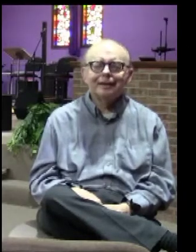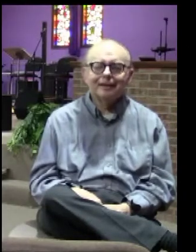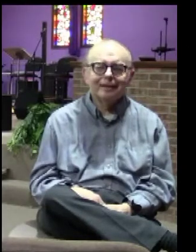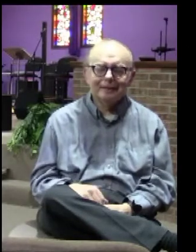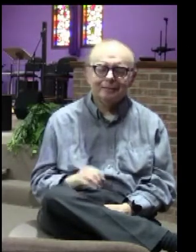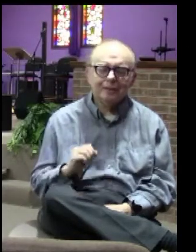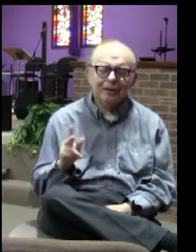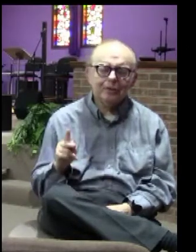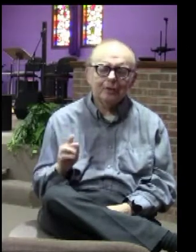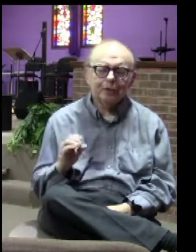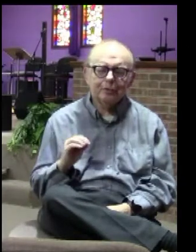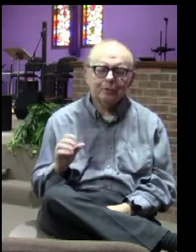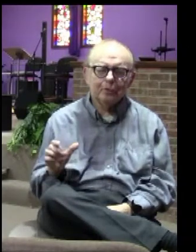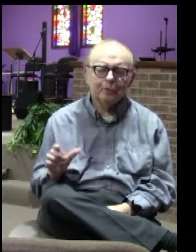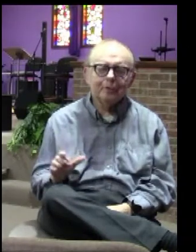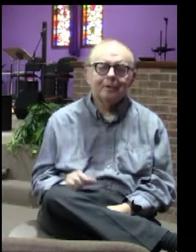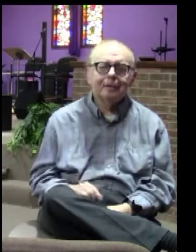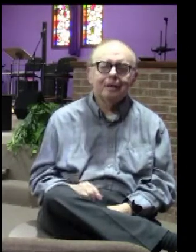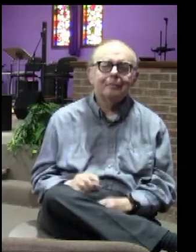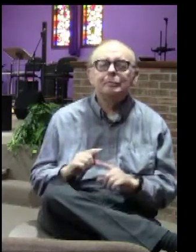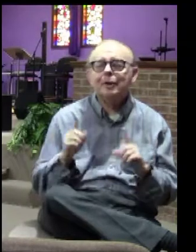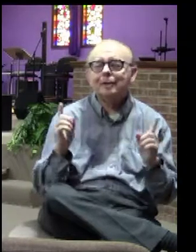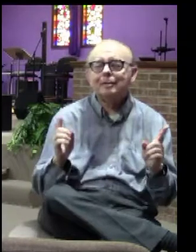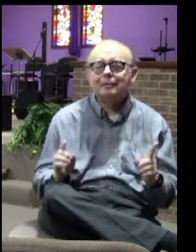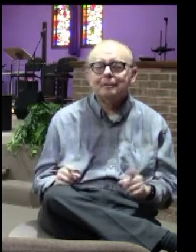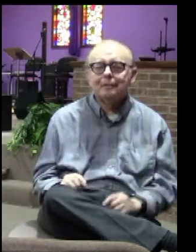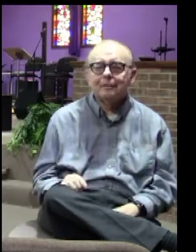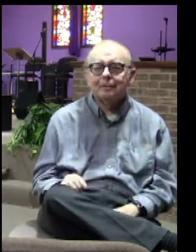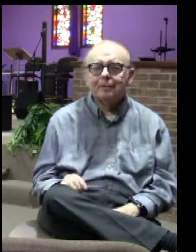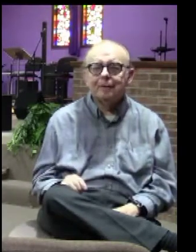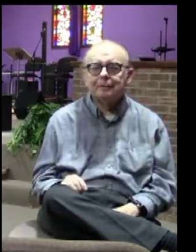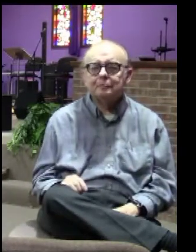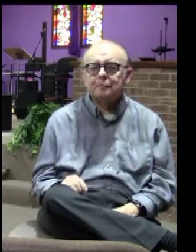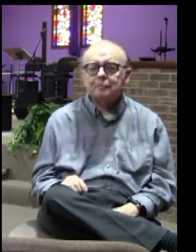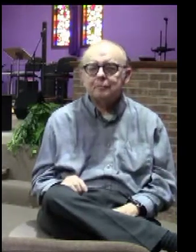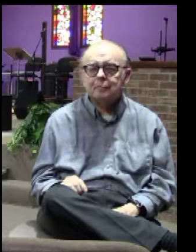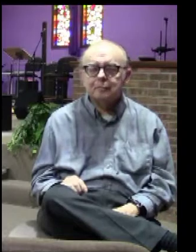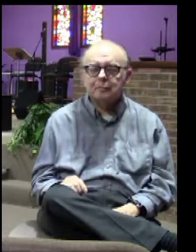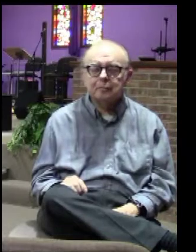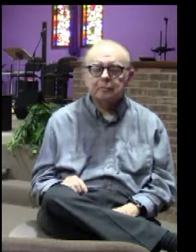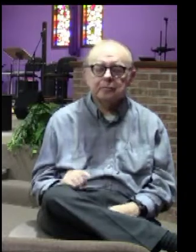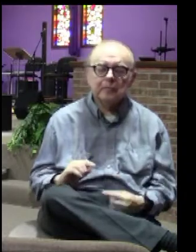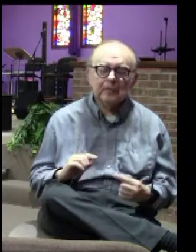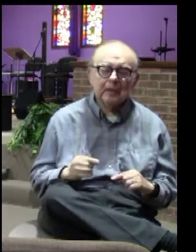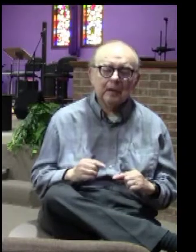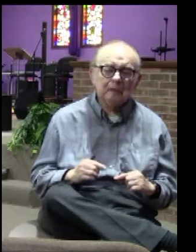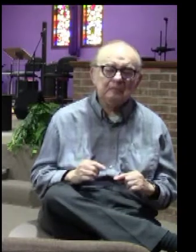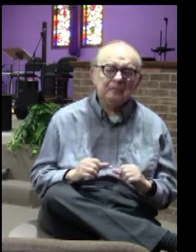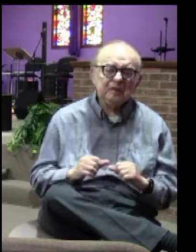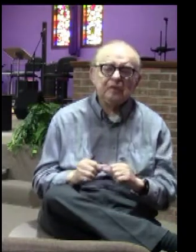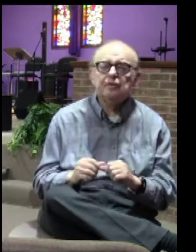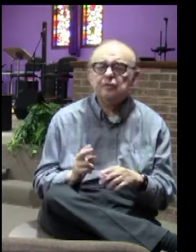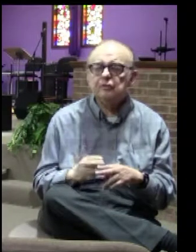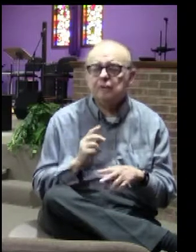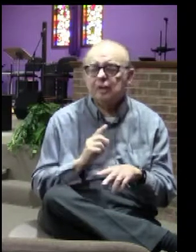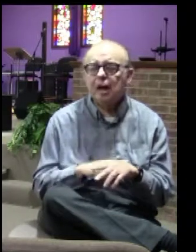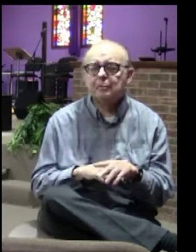And it's okay, it's cool. But that pain lasted for a little while.